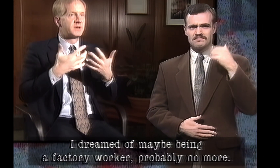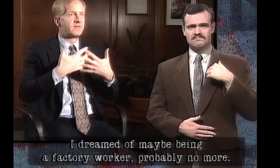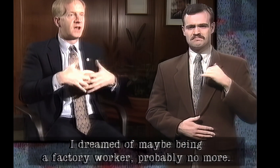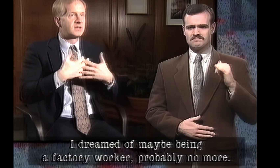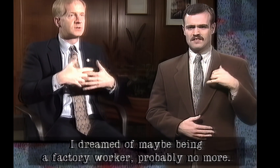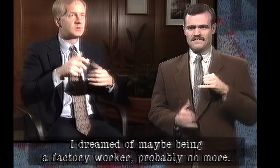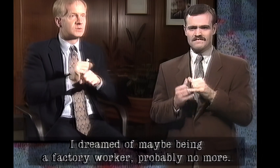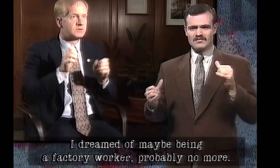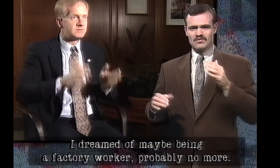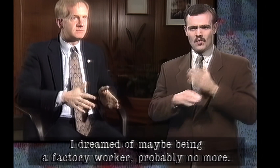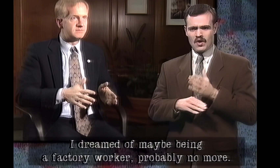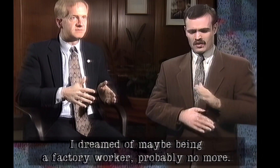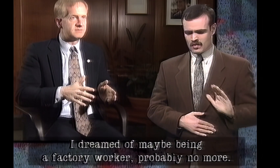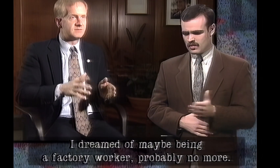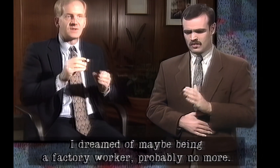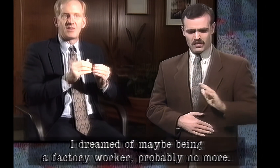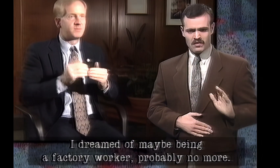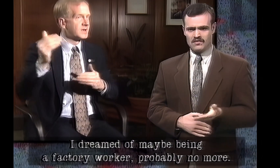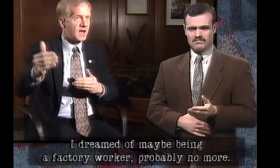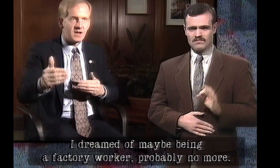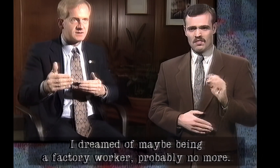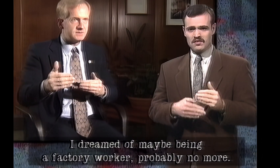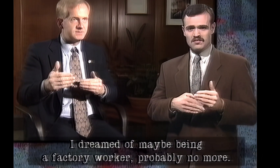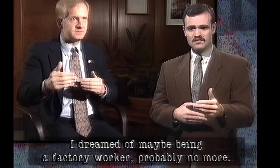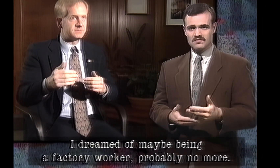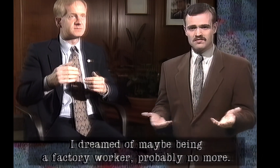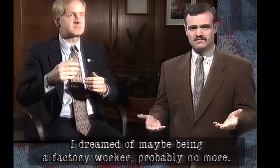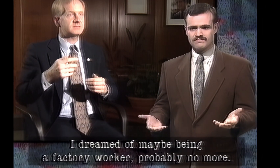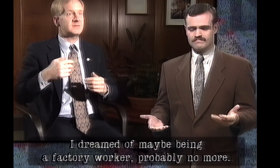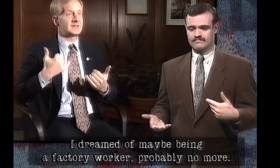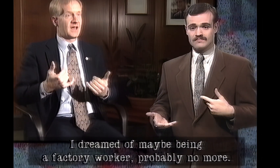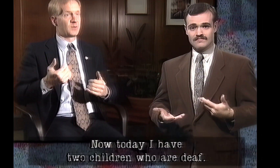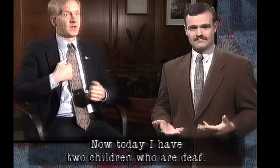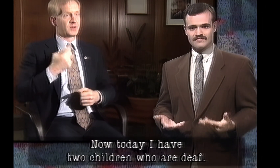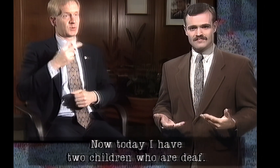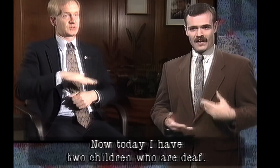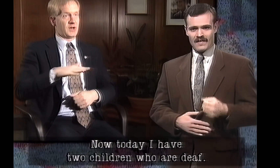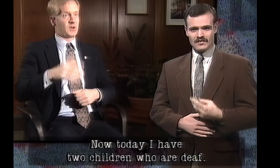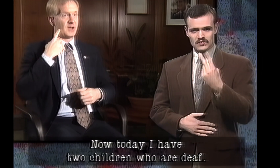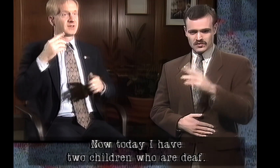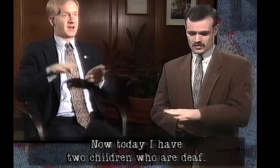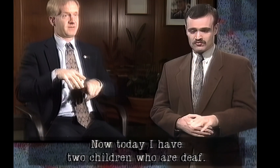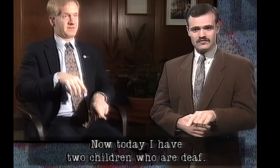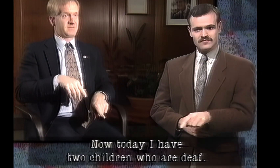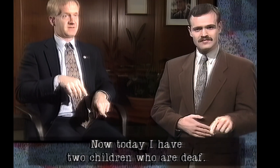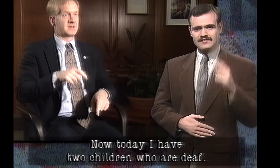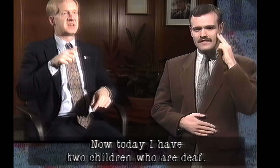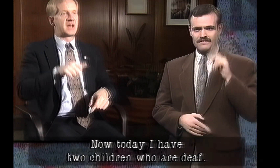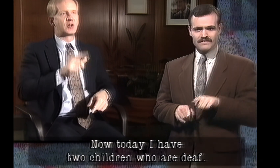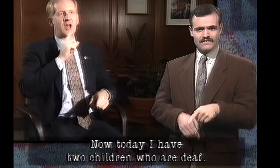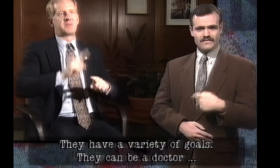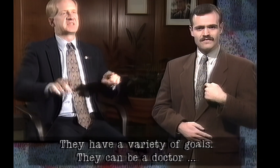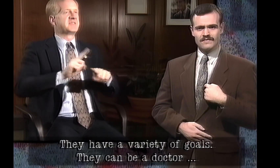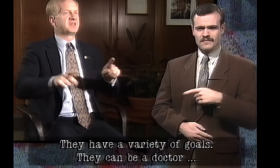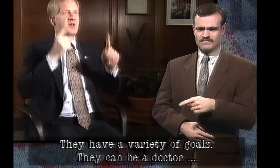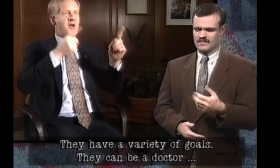a factory worker, probably nothing beyond. Now, today, I have two children who are deaf.